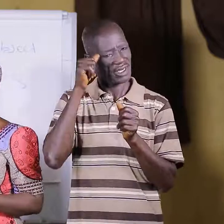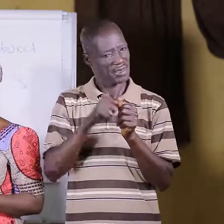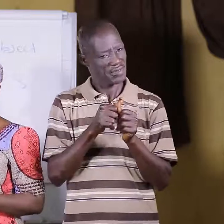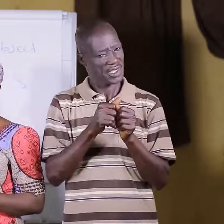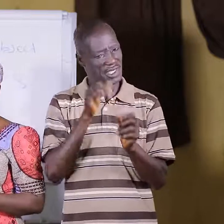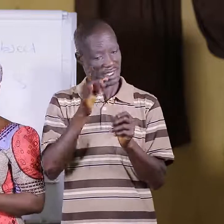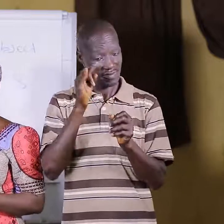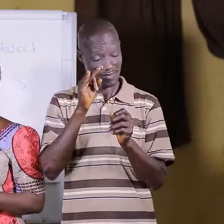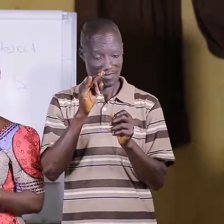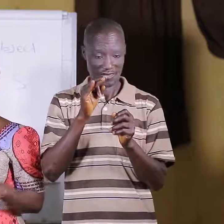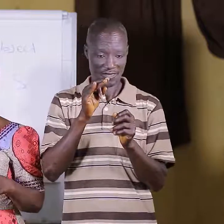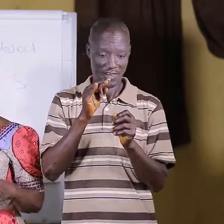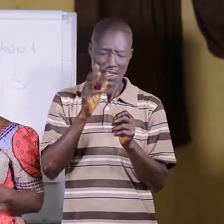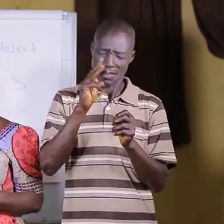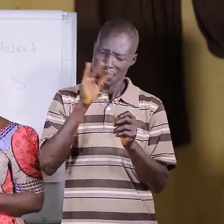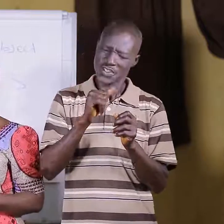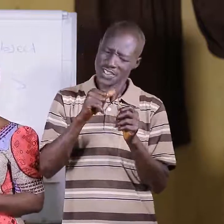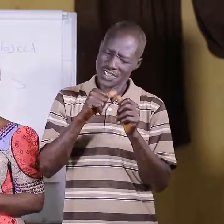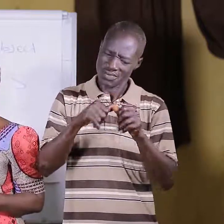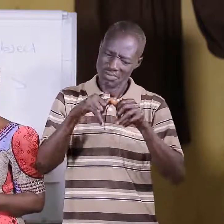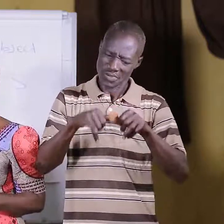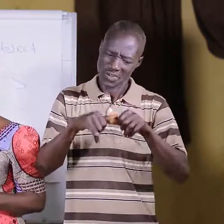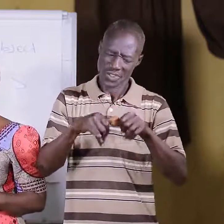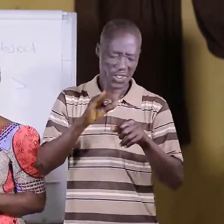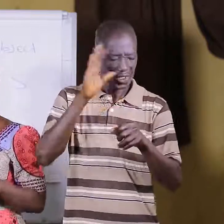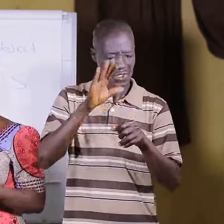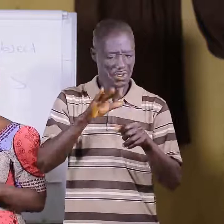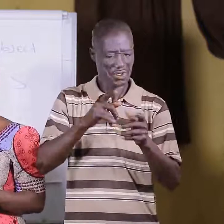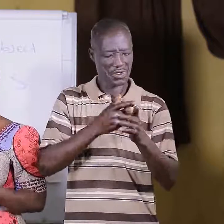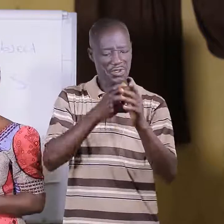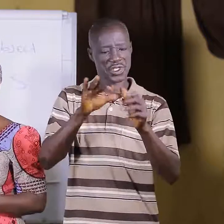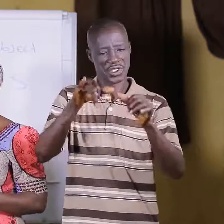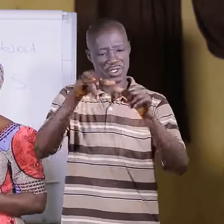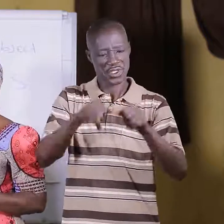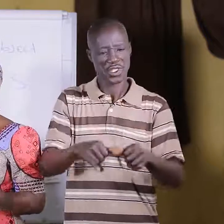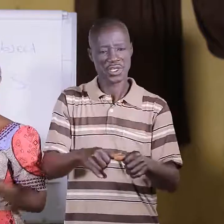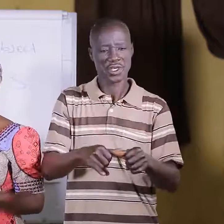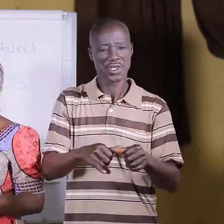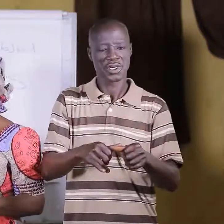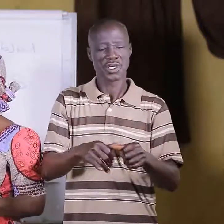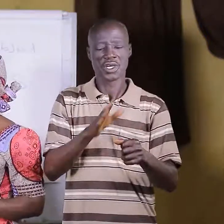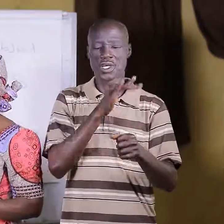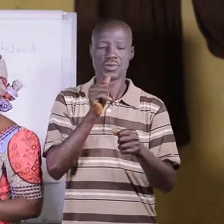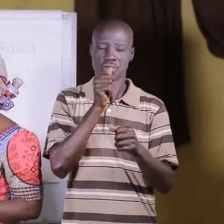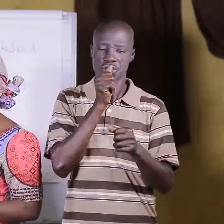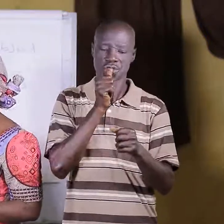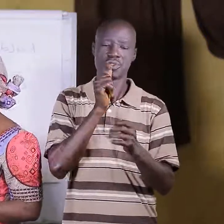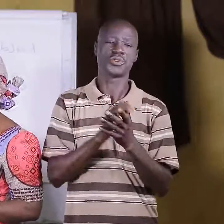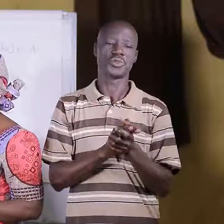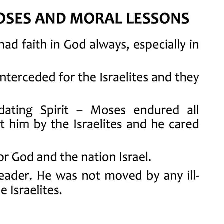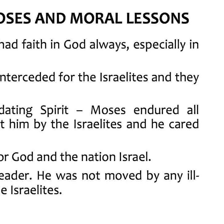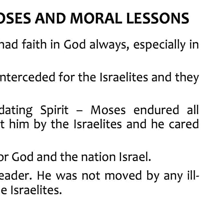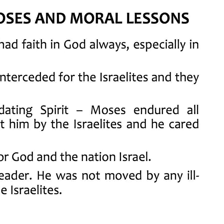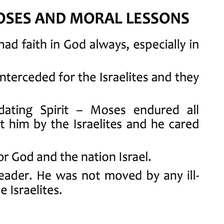run away. But in the case of Moses, he didn't. He was with the Israelites, even in that difficult